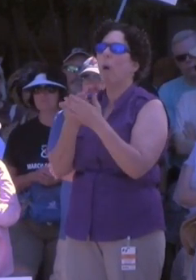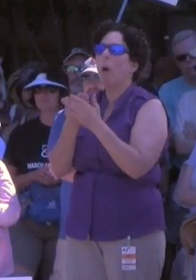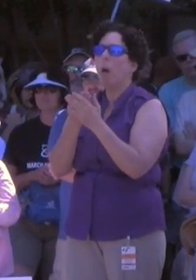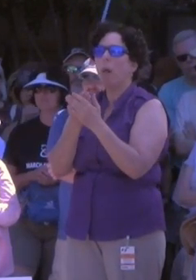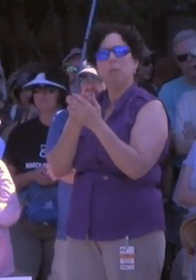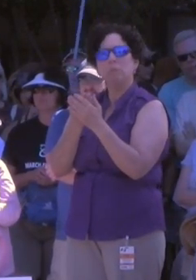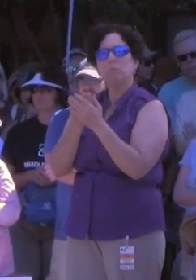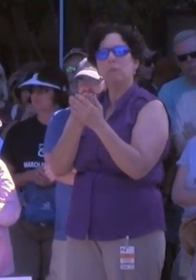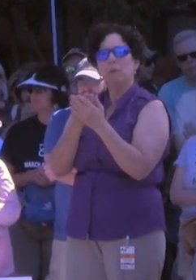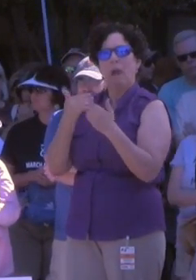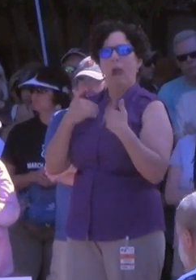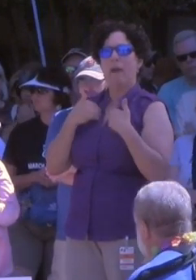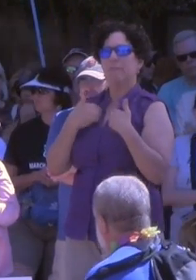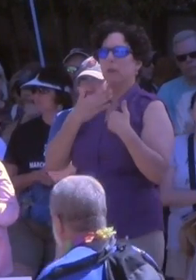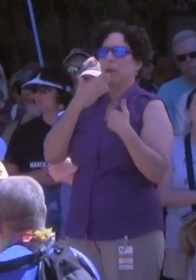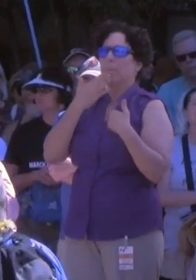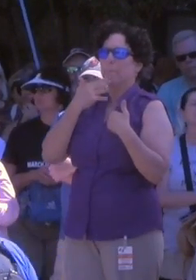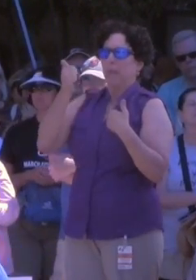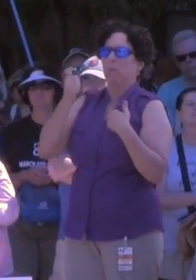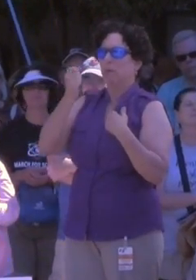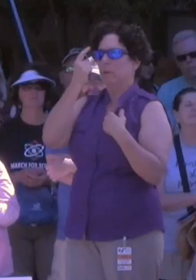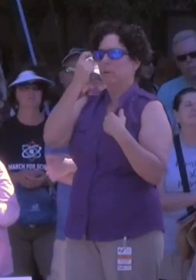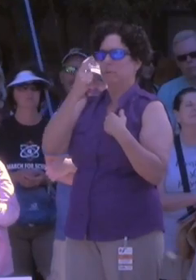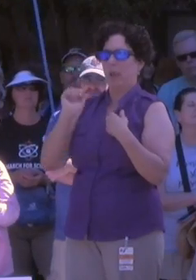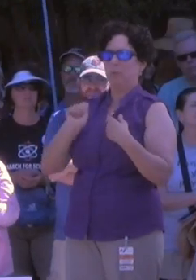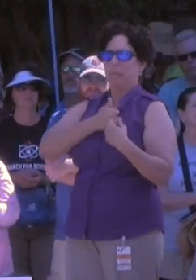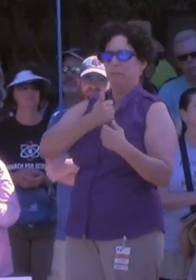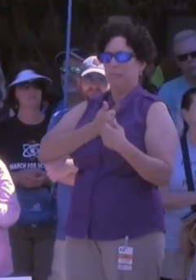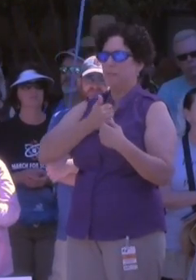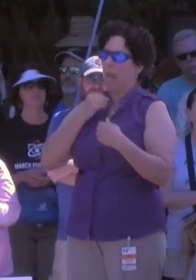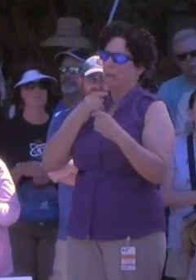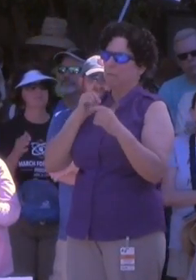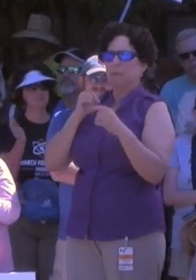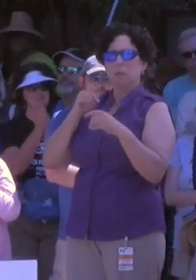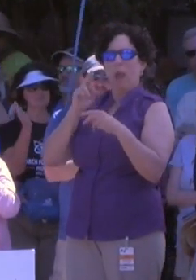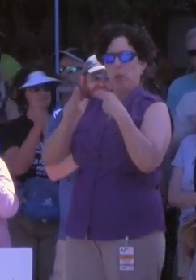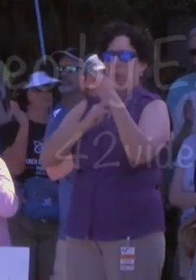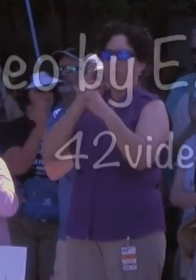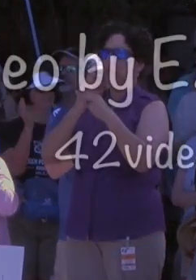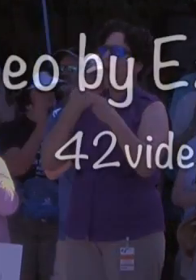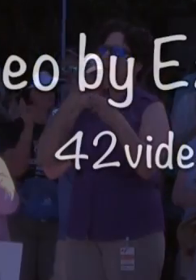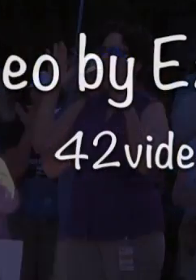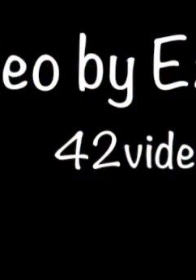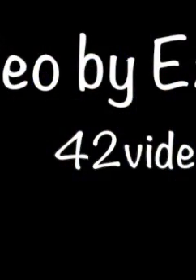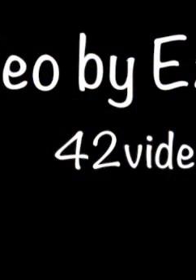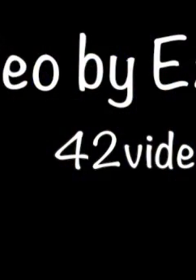greater understanding of ourselves and our place in the universe. So thank you, have a great day.